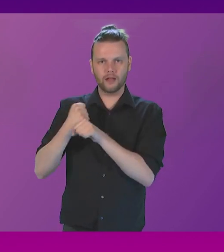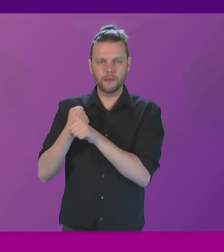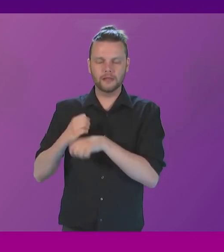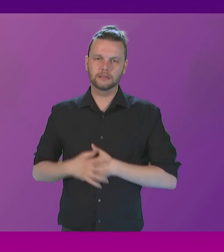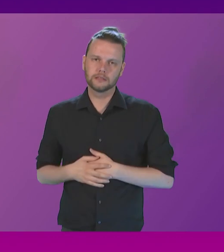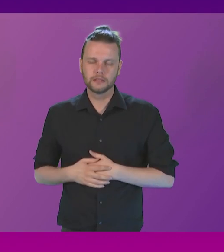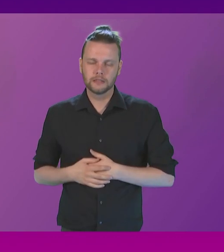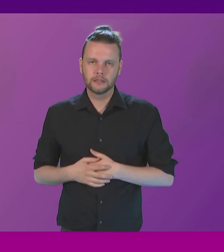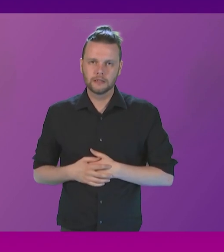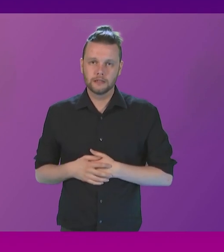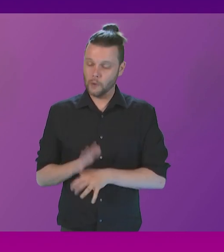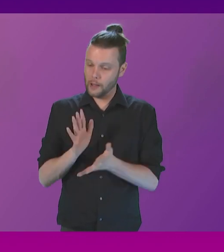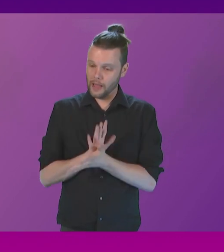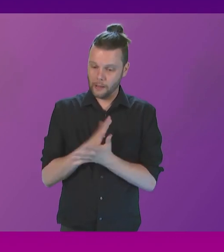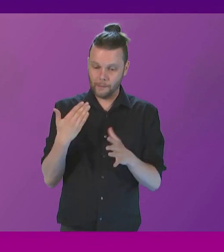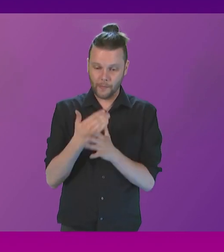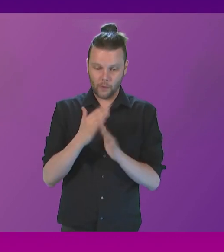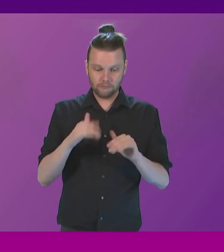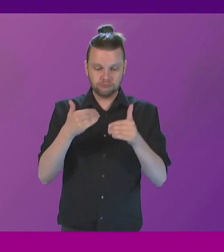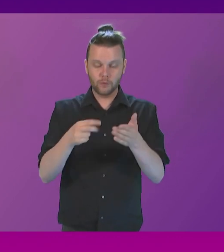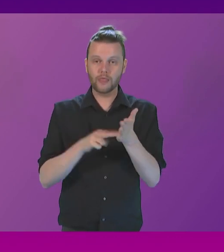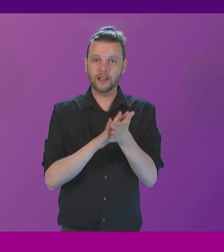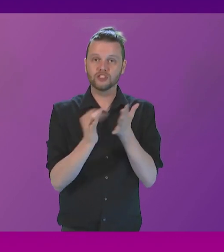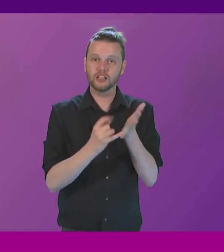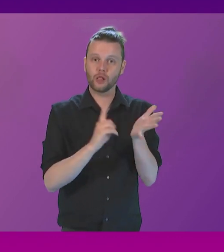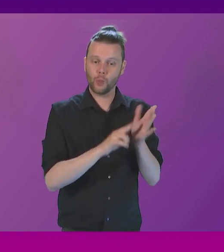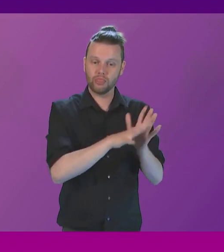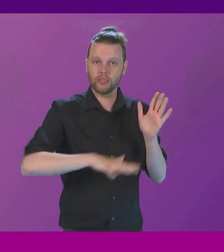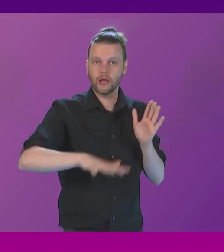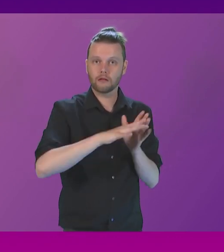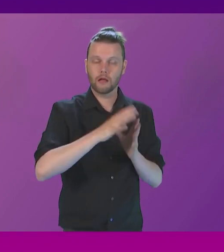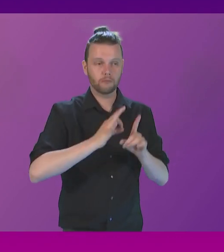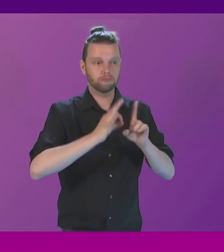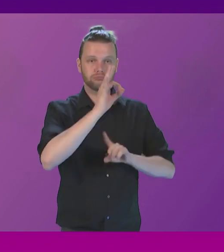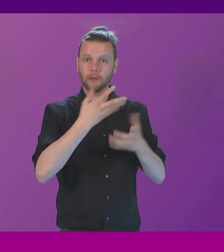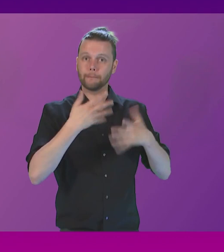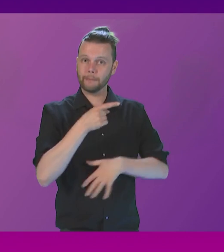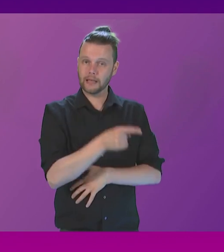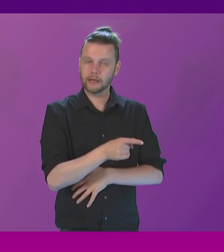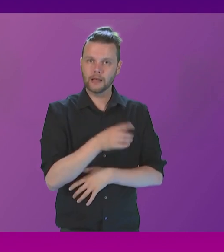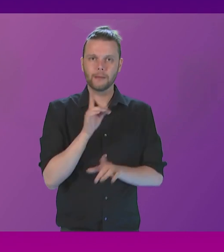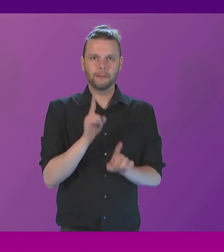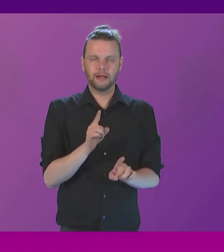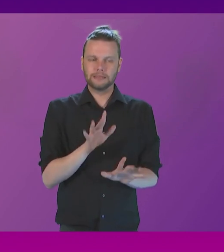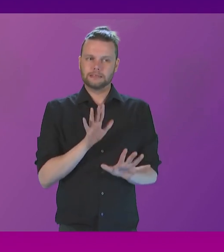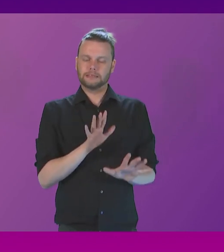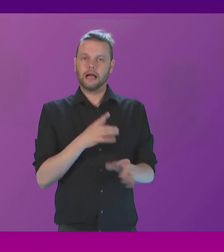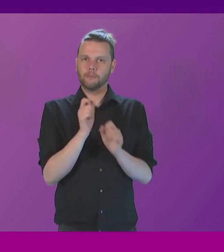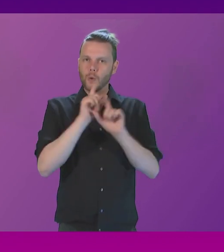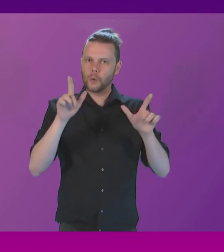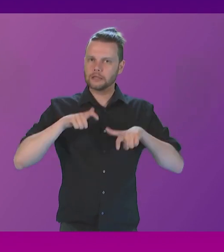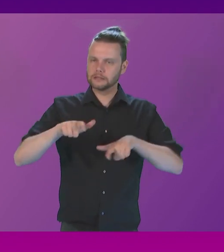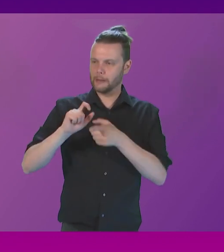I'm pleased that work has been taken forward by NHS Lothian and progress has been made, but I'm aware of some of the